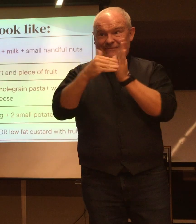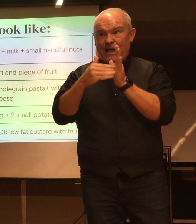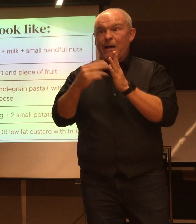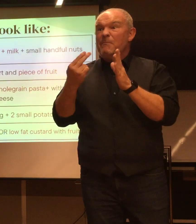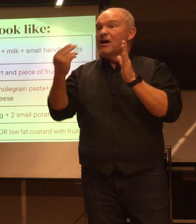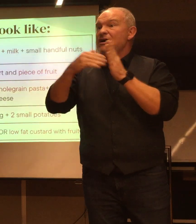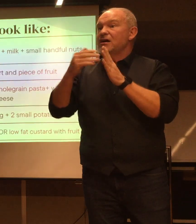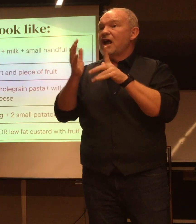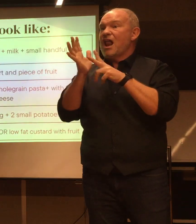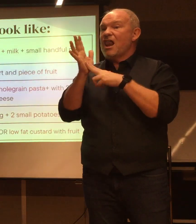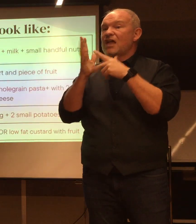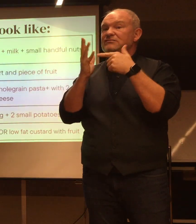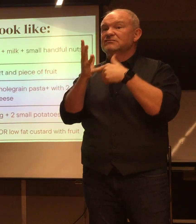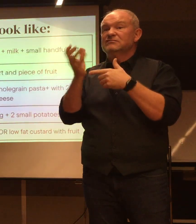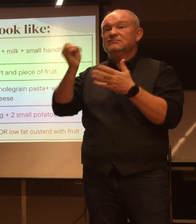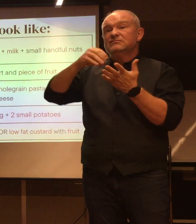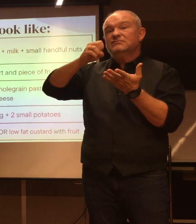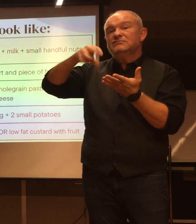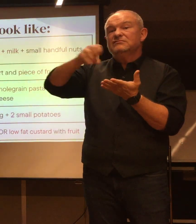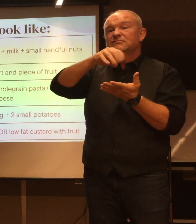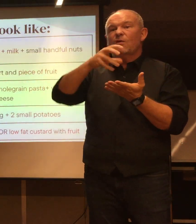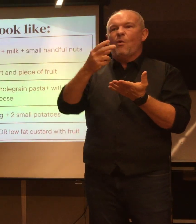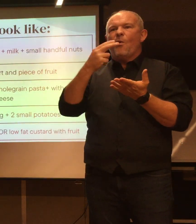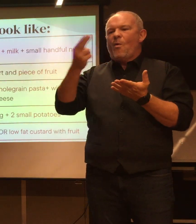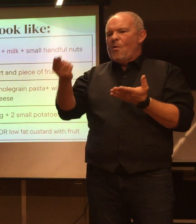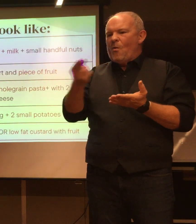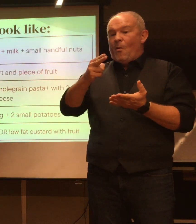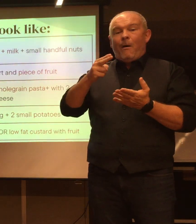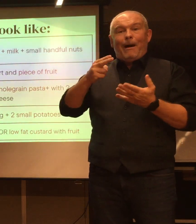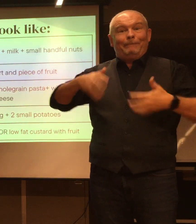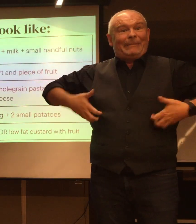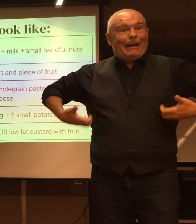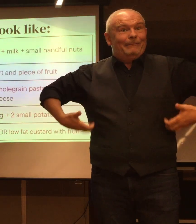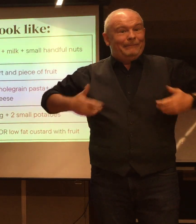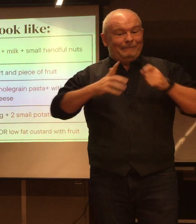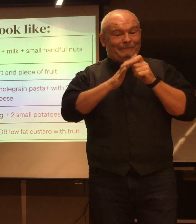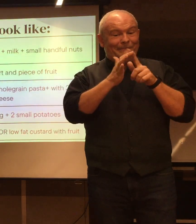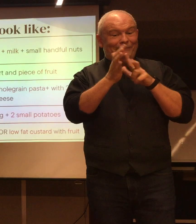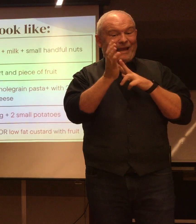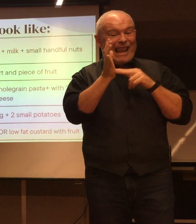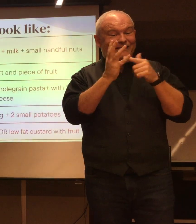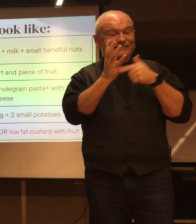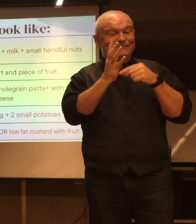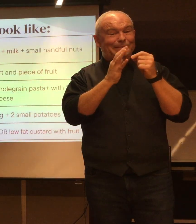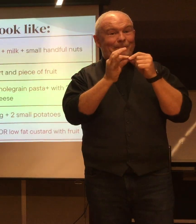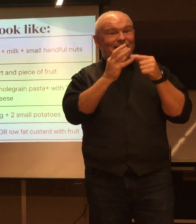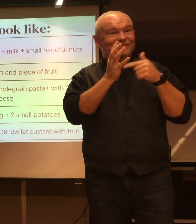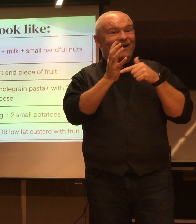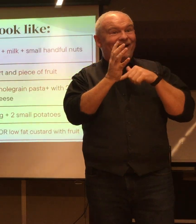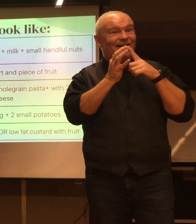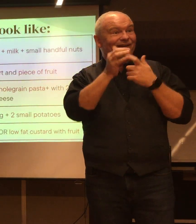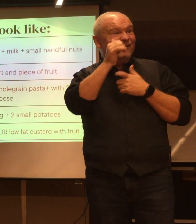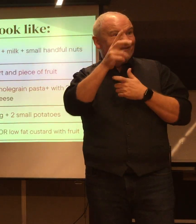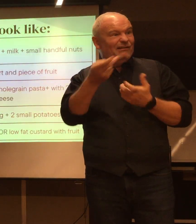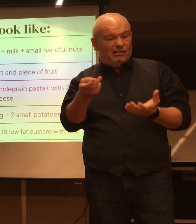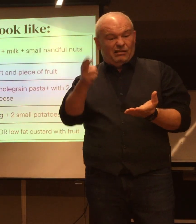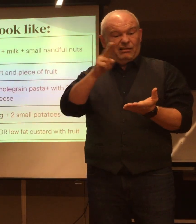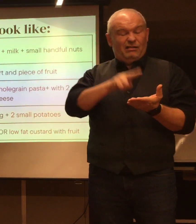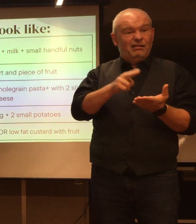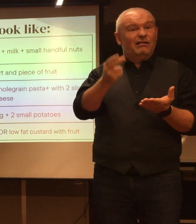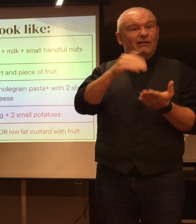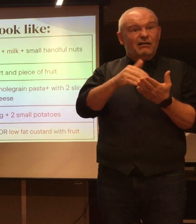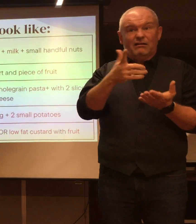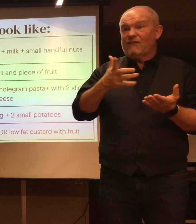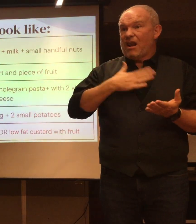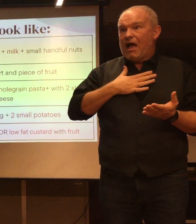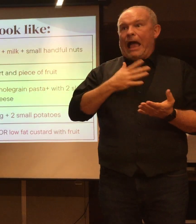as well if you like nuts, or a spoonful of peanut butter. Just make sure with the peanut butter that it doesn't have added